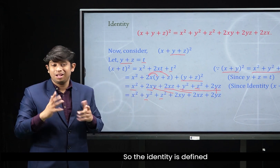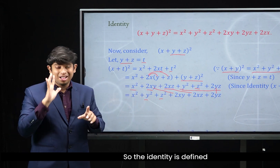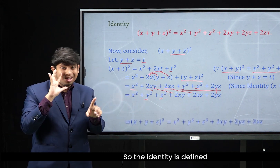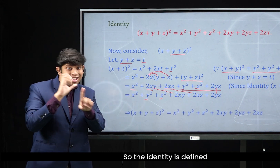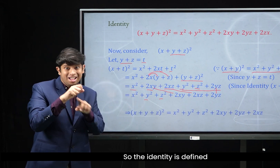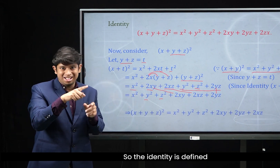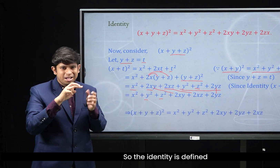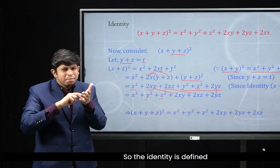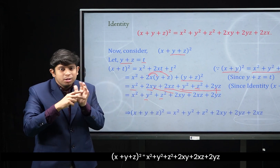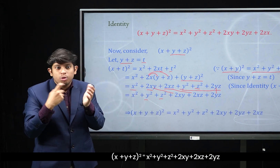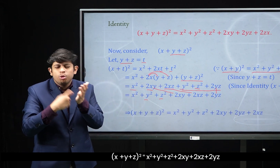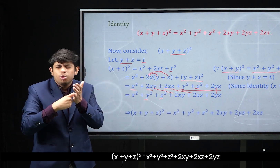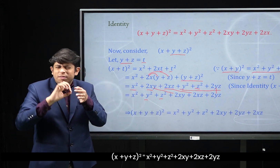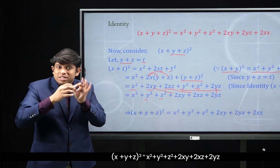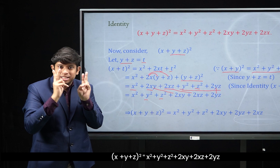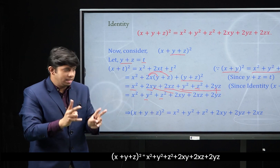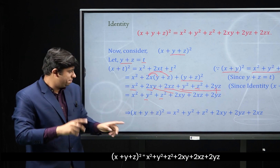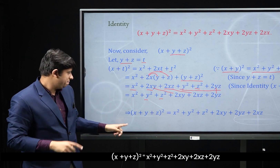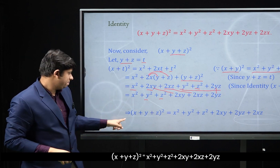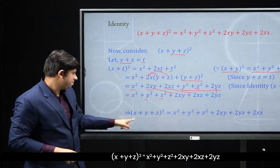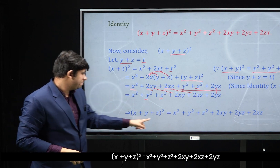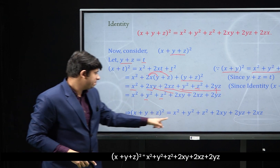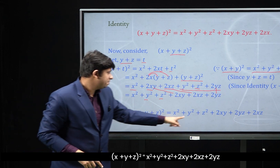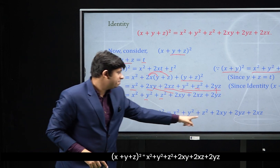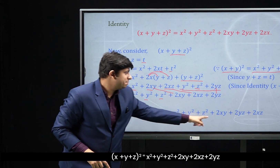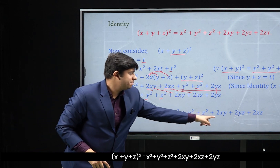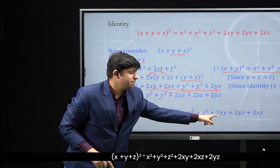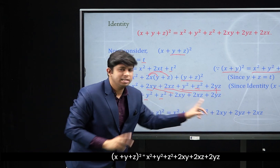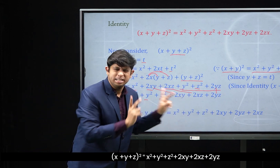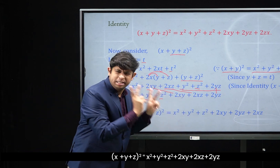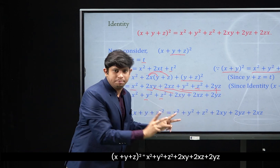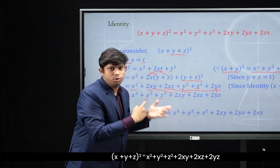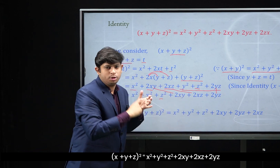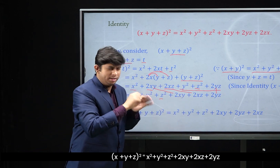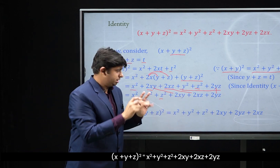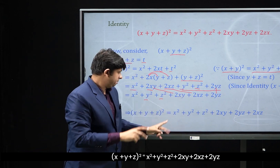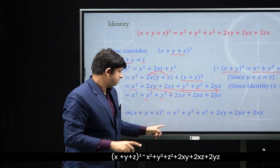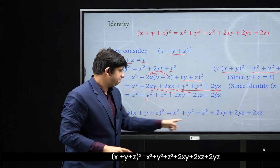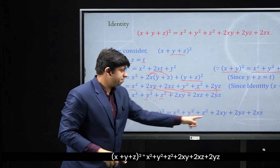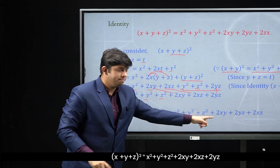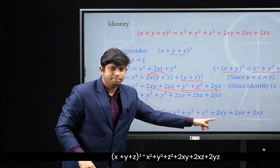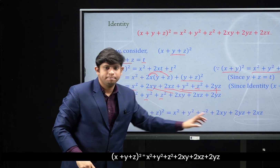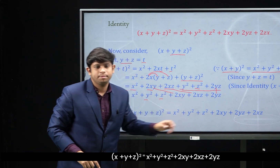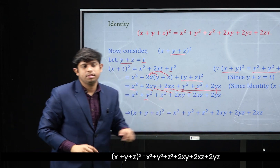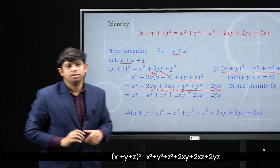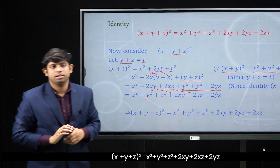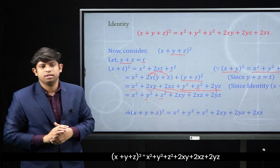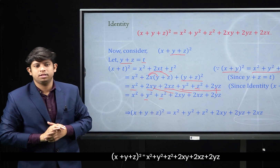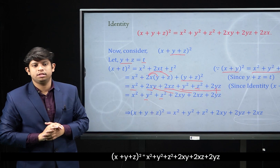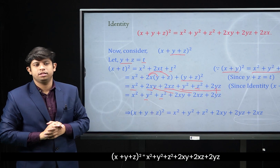the identity is defined as x plus y plus z whole square is equal to x square plus y square plus z square plus 2xy plus 2yz